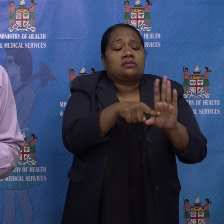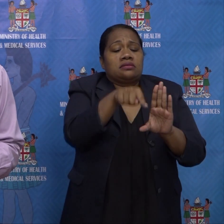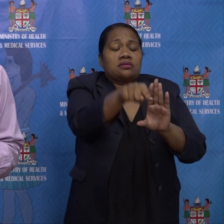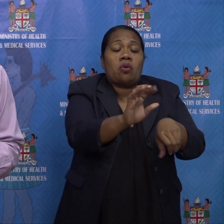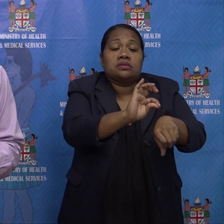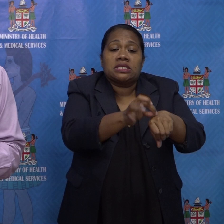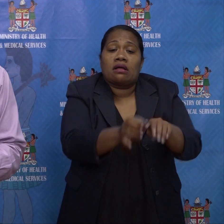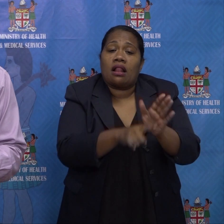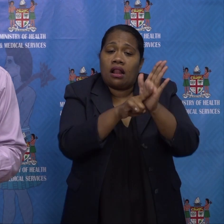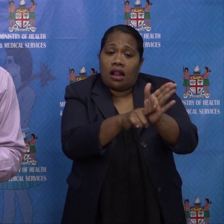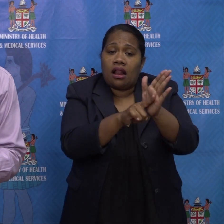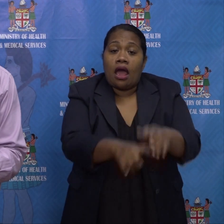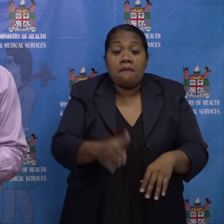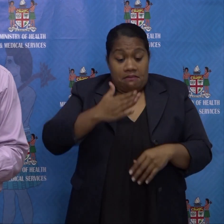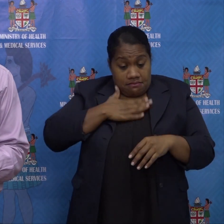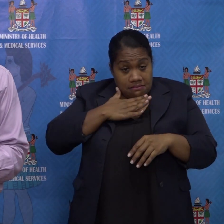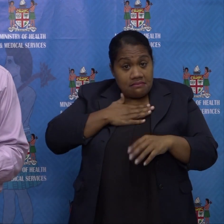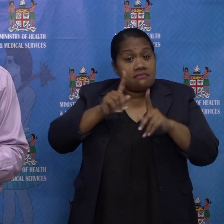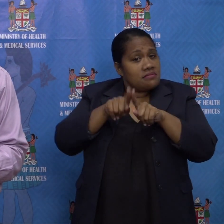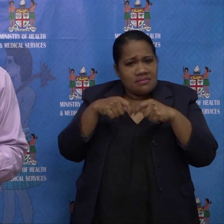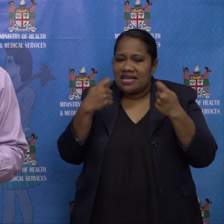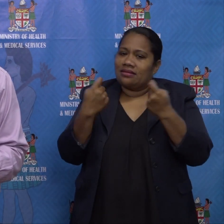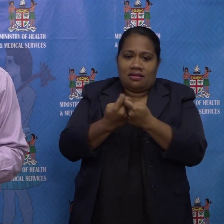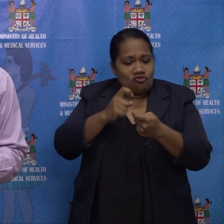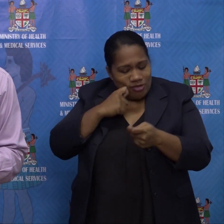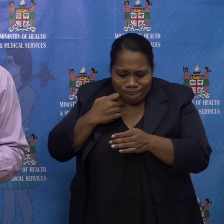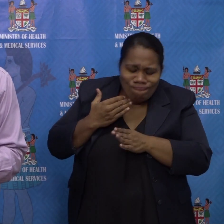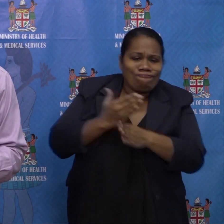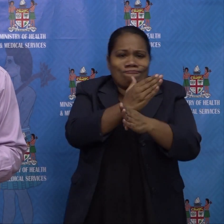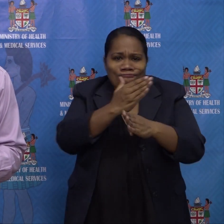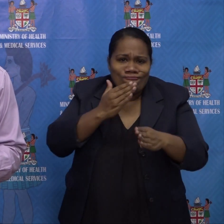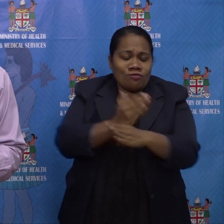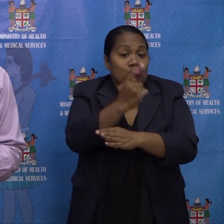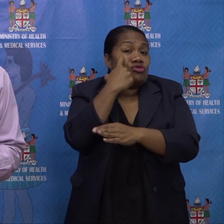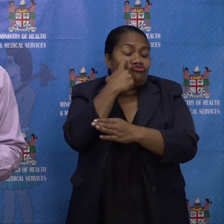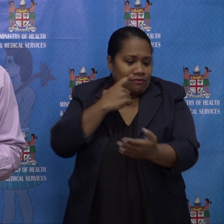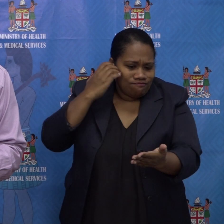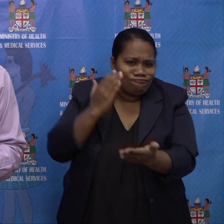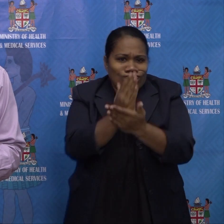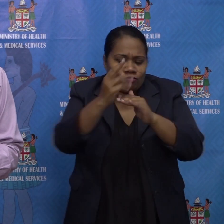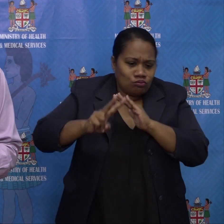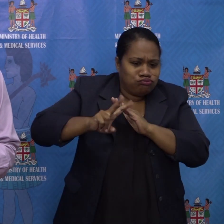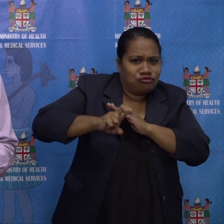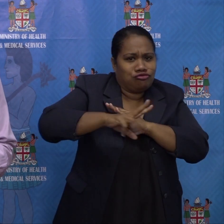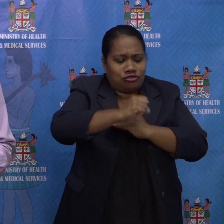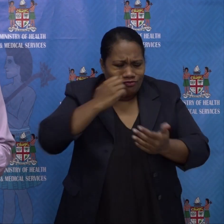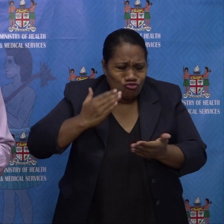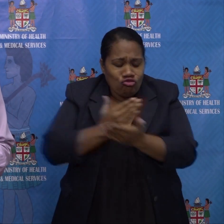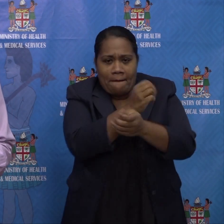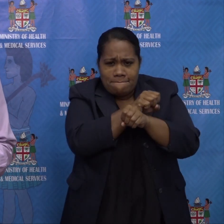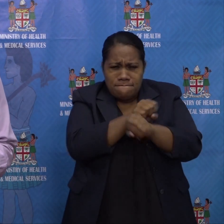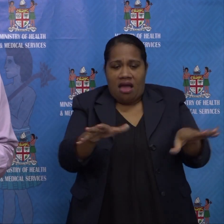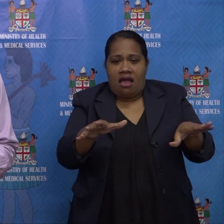My teams will go to every imaginable length to prevent this virus from spreading further. As our Honorable Prime Minister has